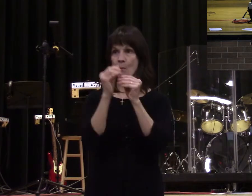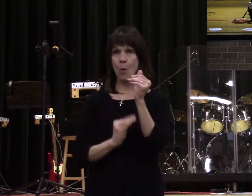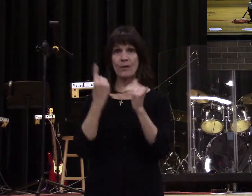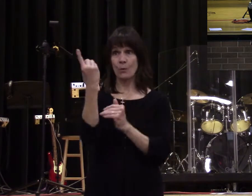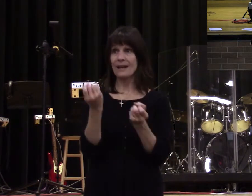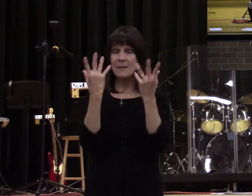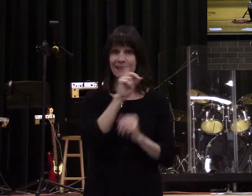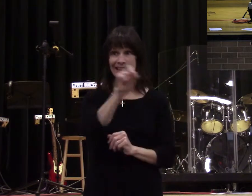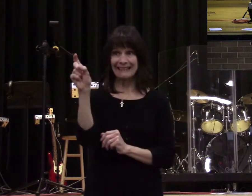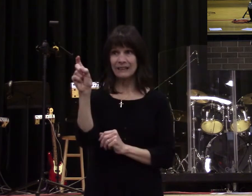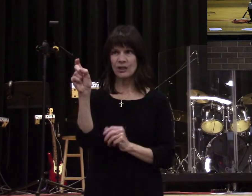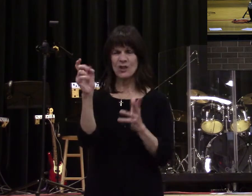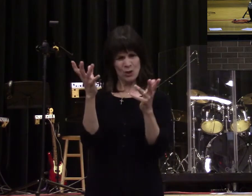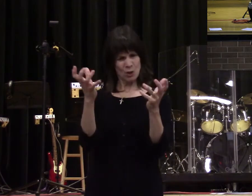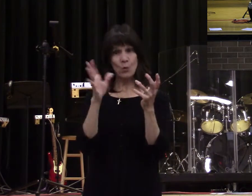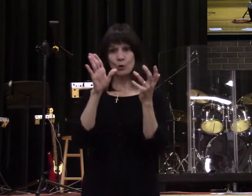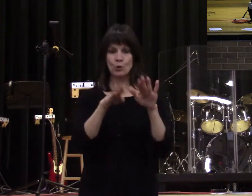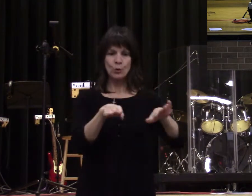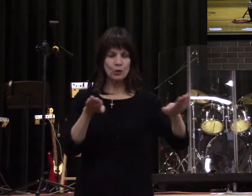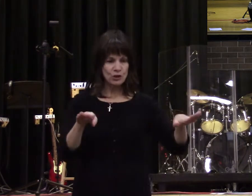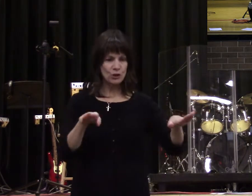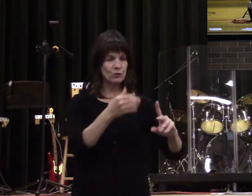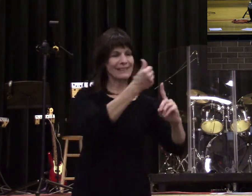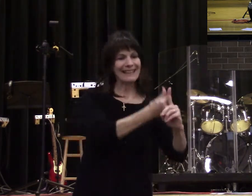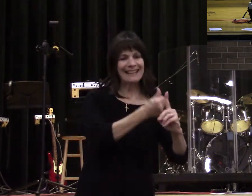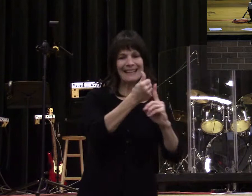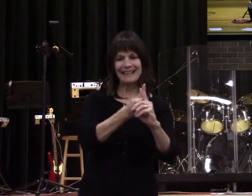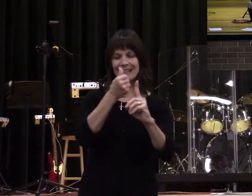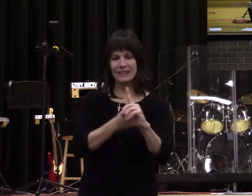How many people know you want each of those children to love you?